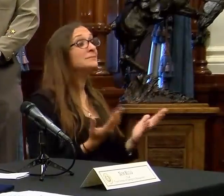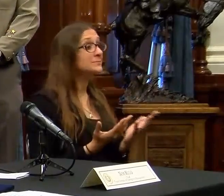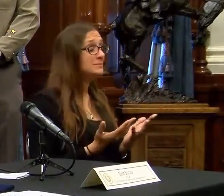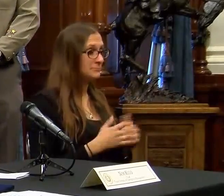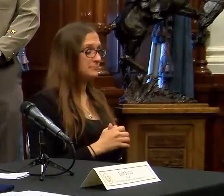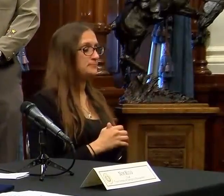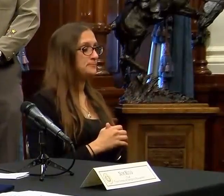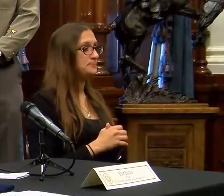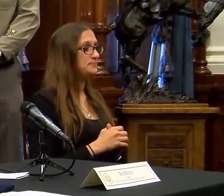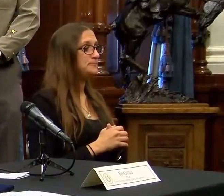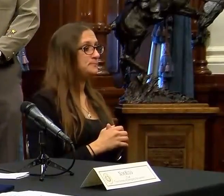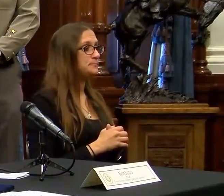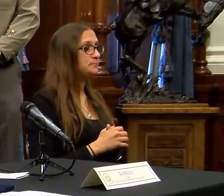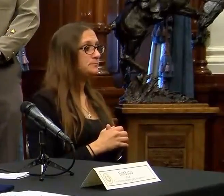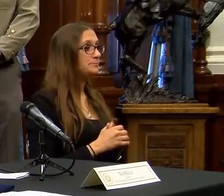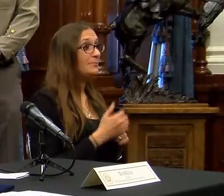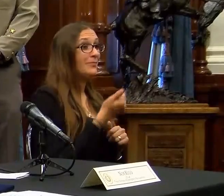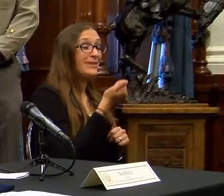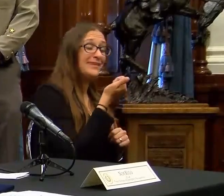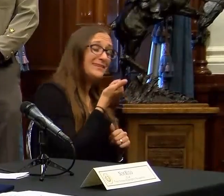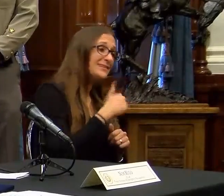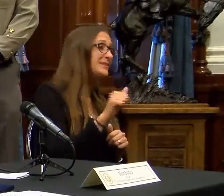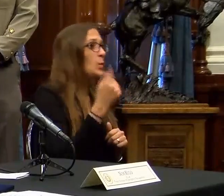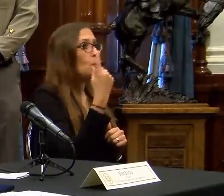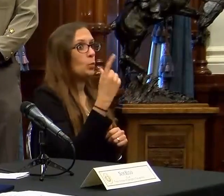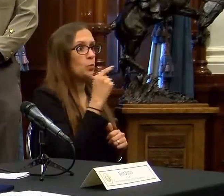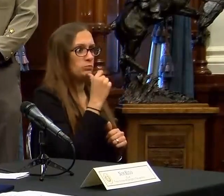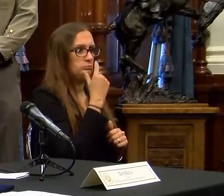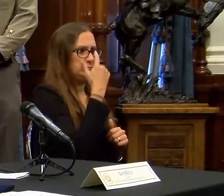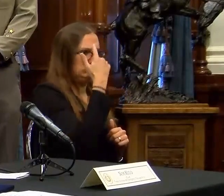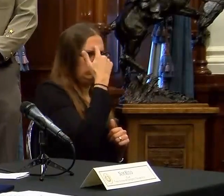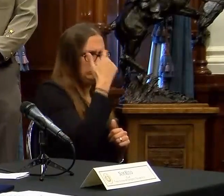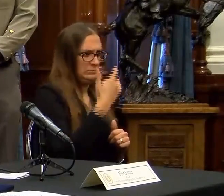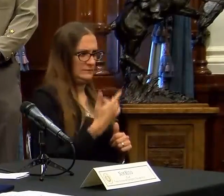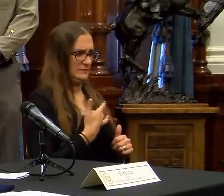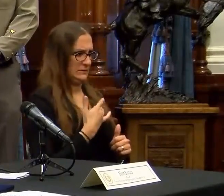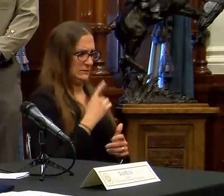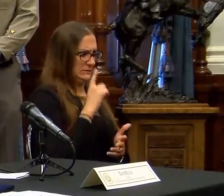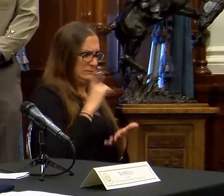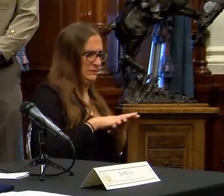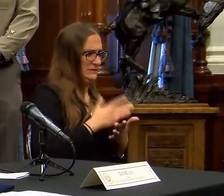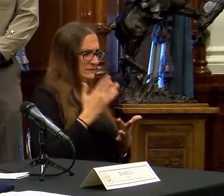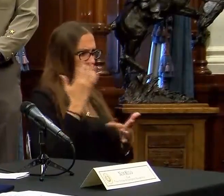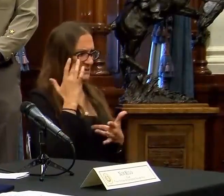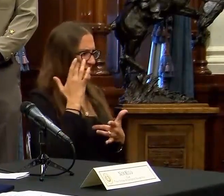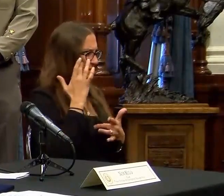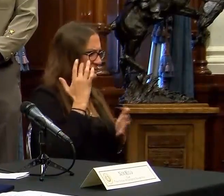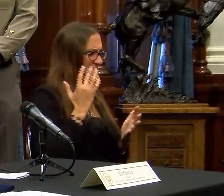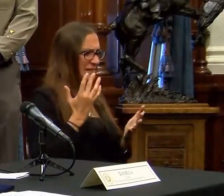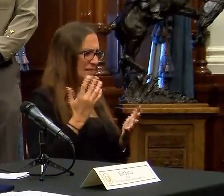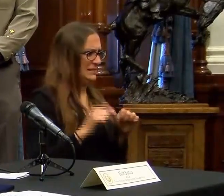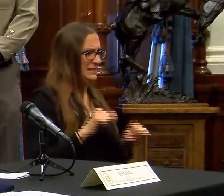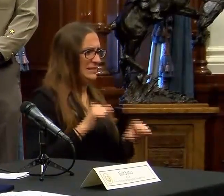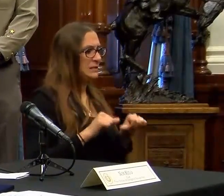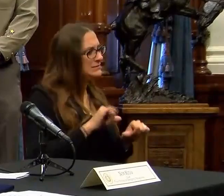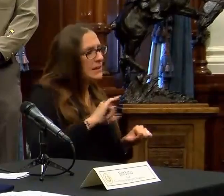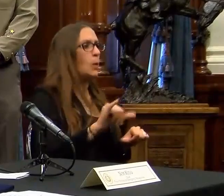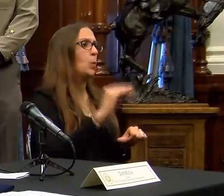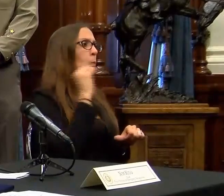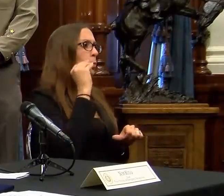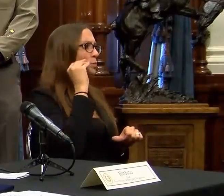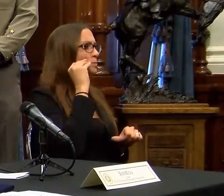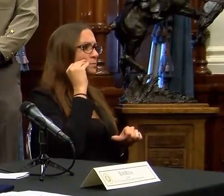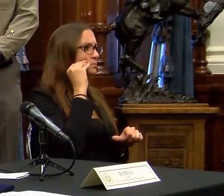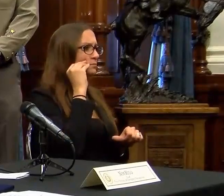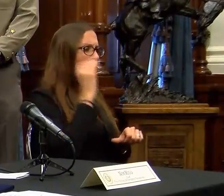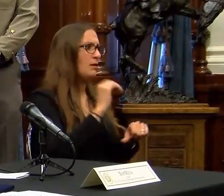that anybody who thinks or feels or believes that they are ill in any way, they need to stay home